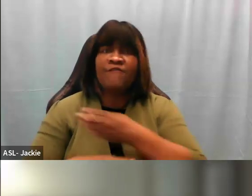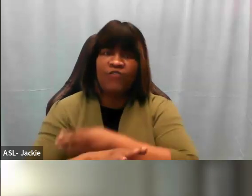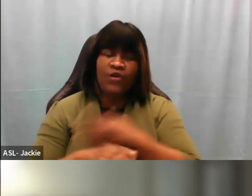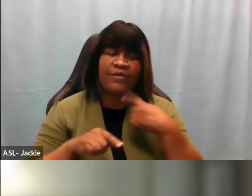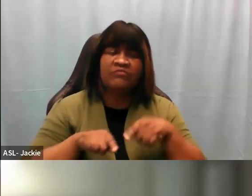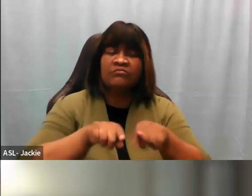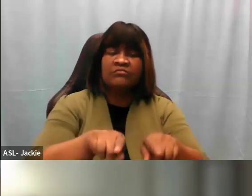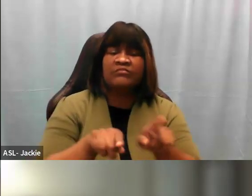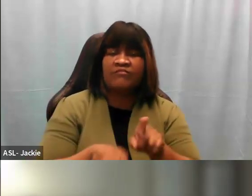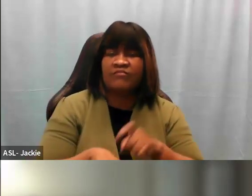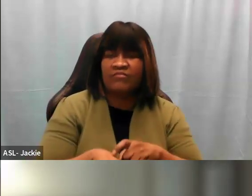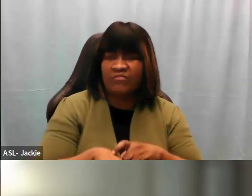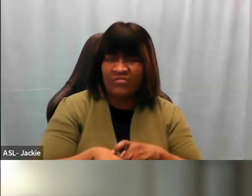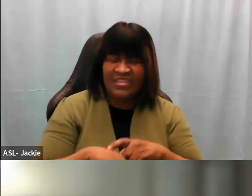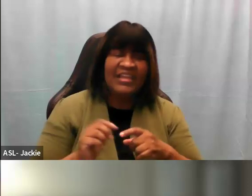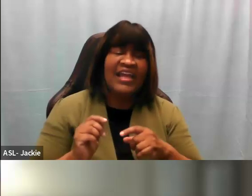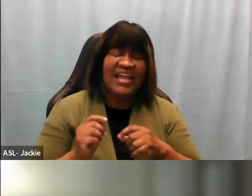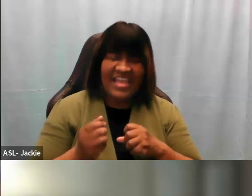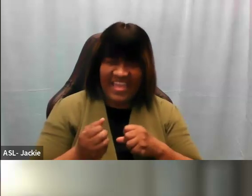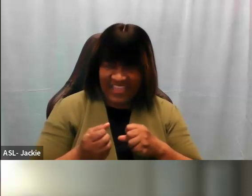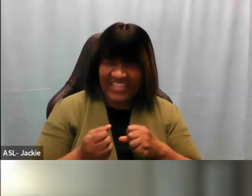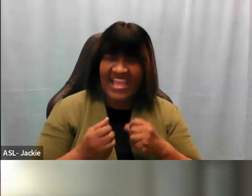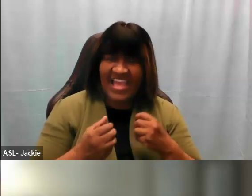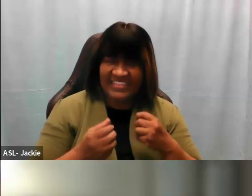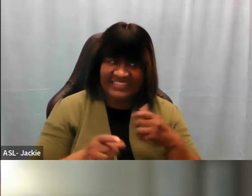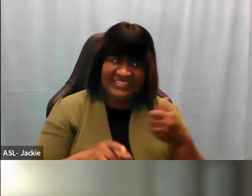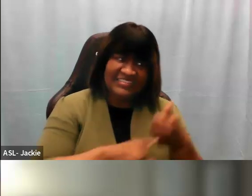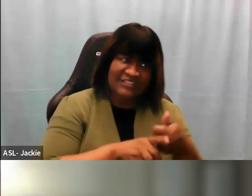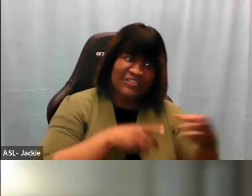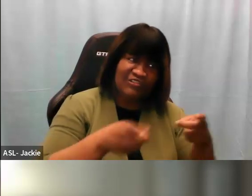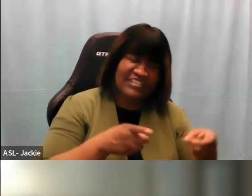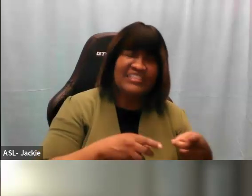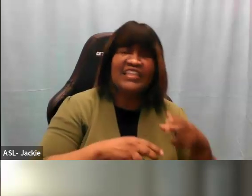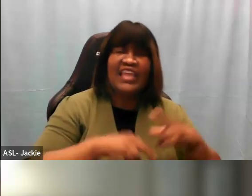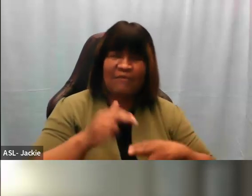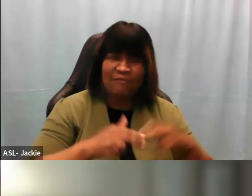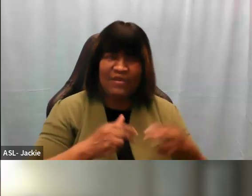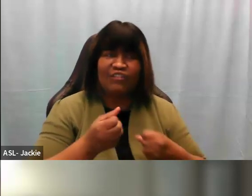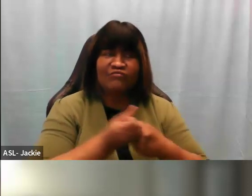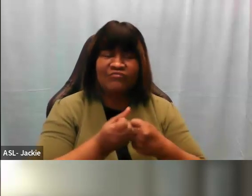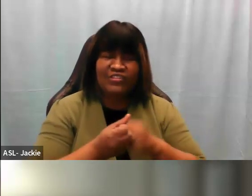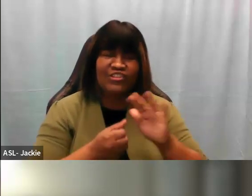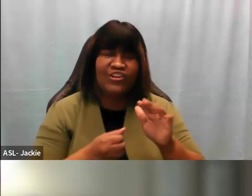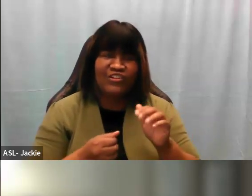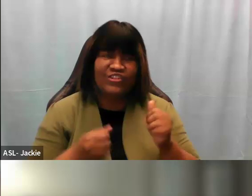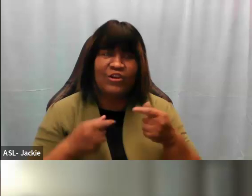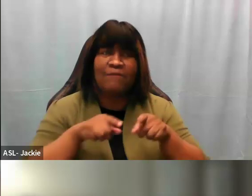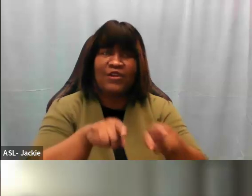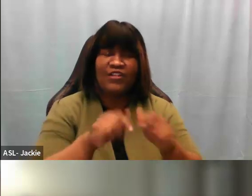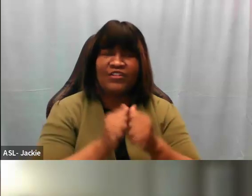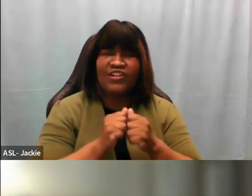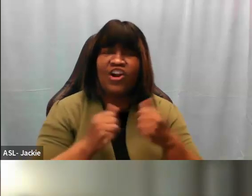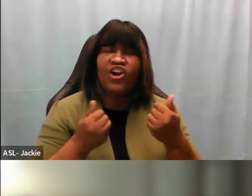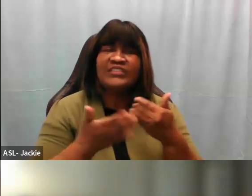Self-directing would build somebody's advocacy confidence. So I almost think it could be done in parallel or side